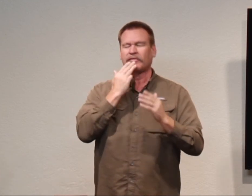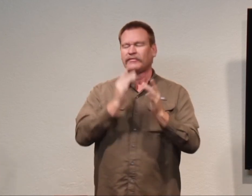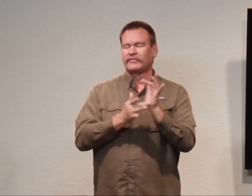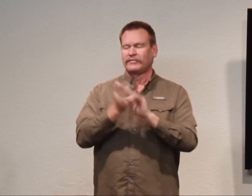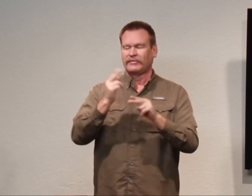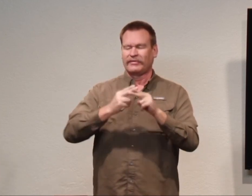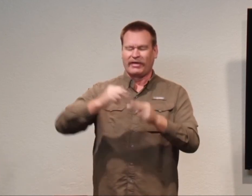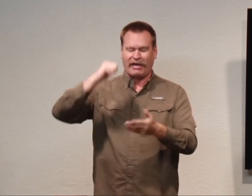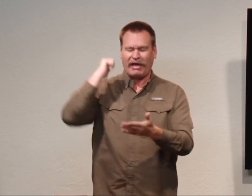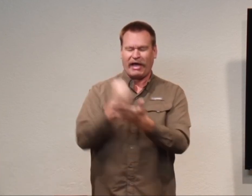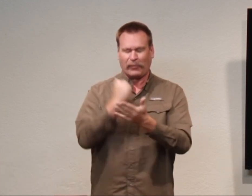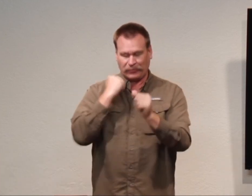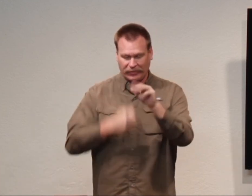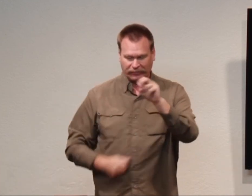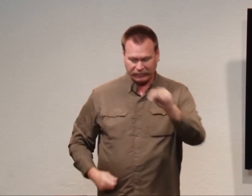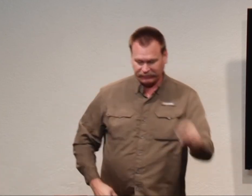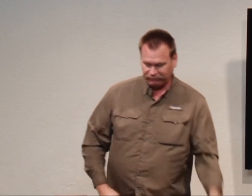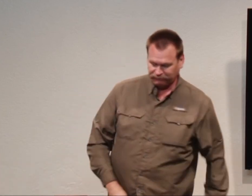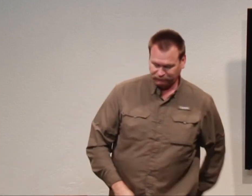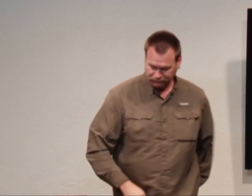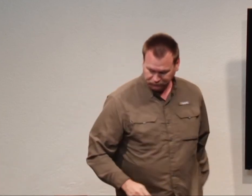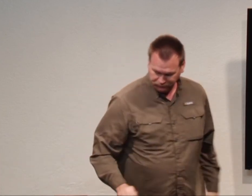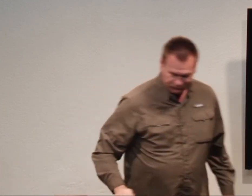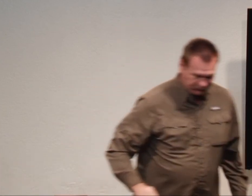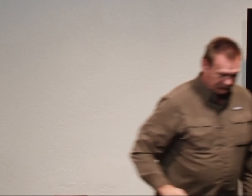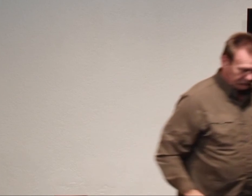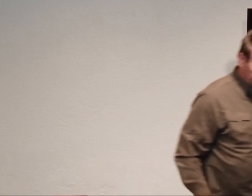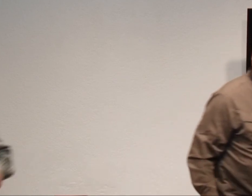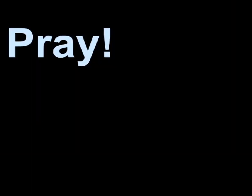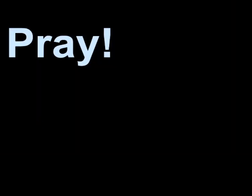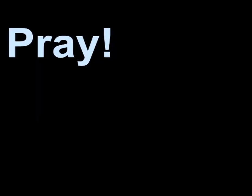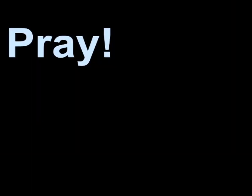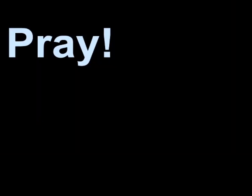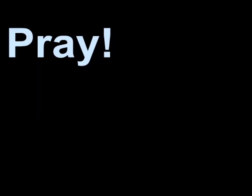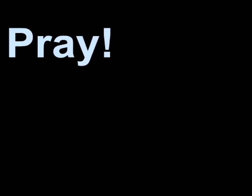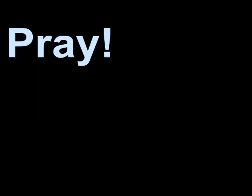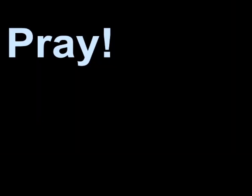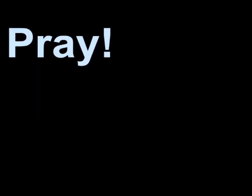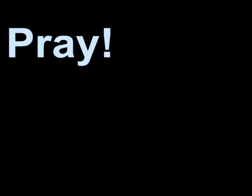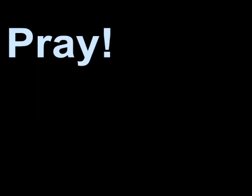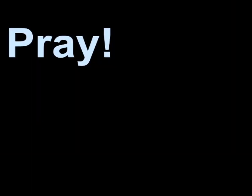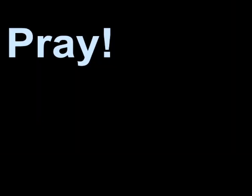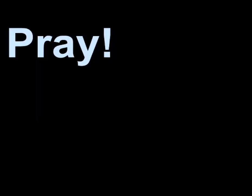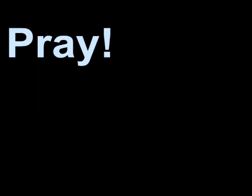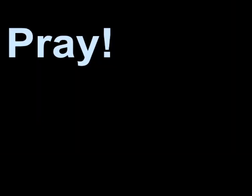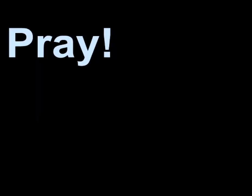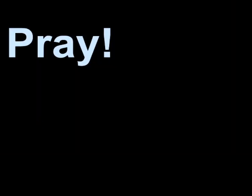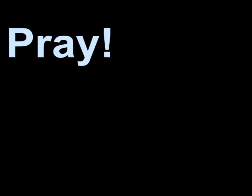Until Jesus calls us home, help us to follow you. Amen. The Lord bless you.